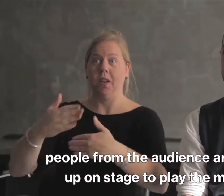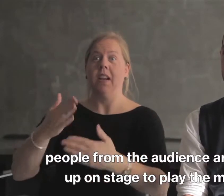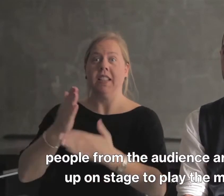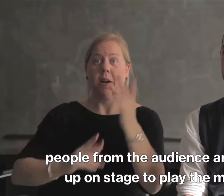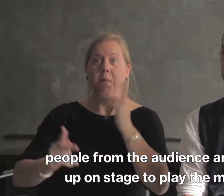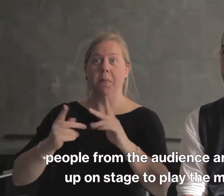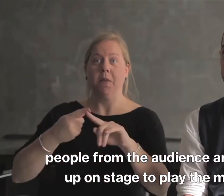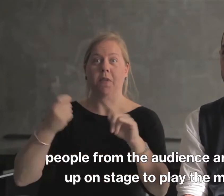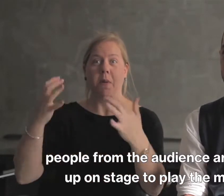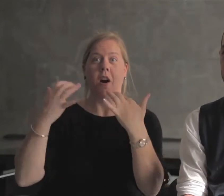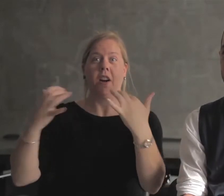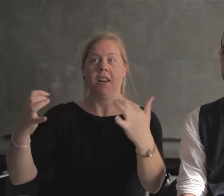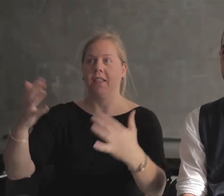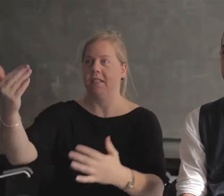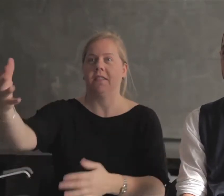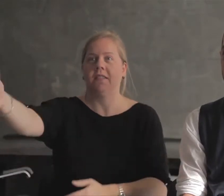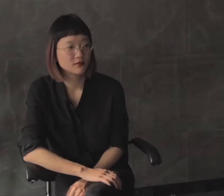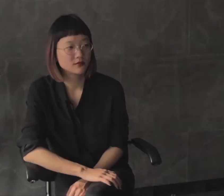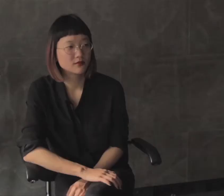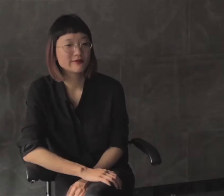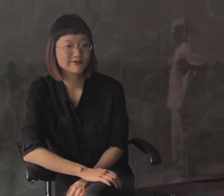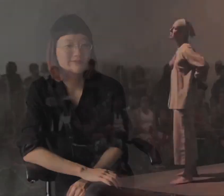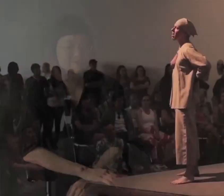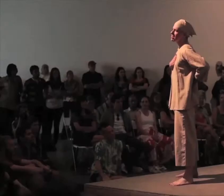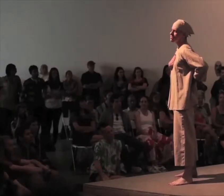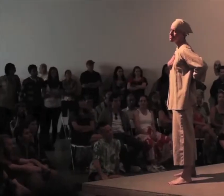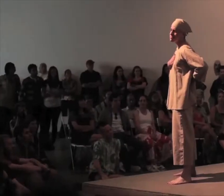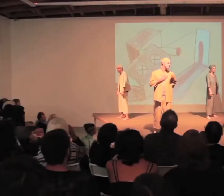on stage to play the mother.